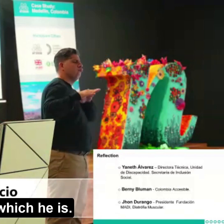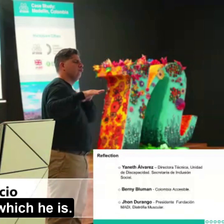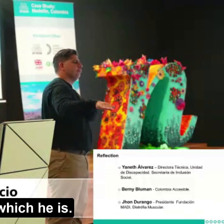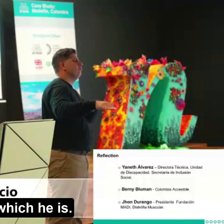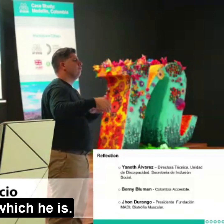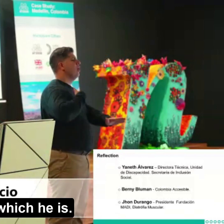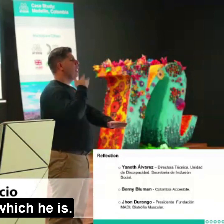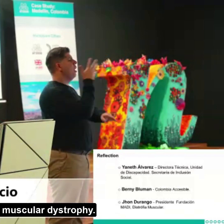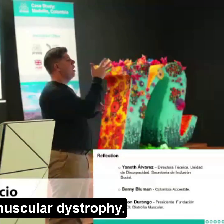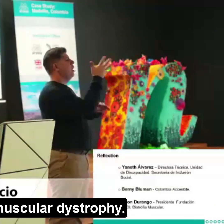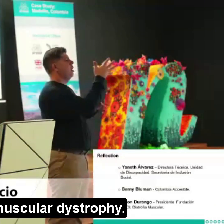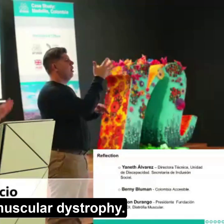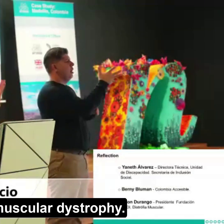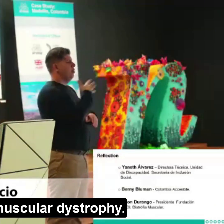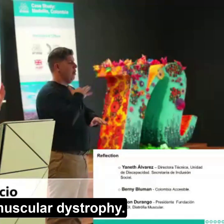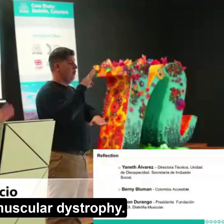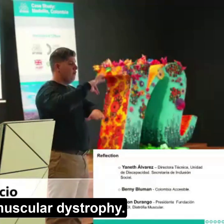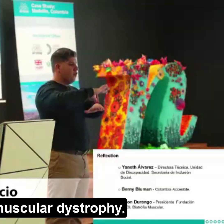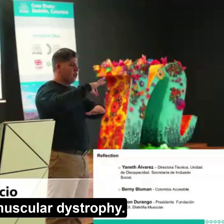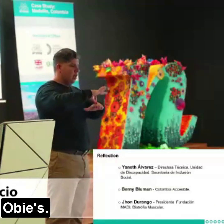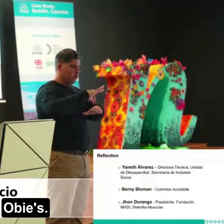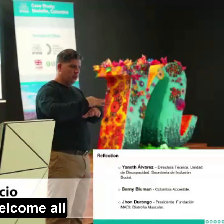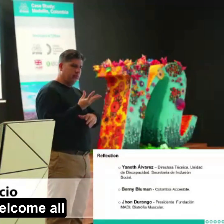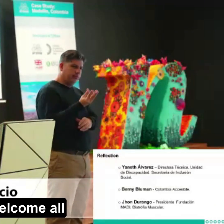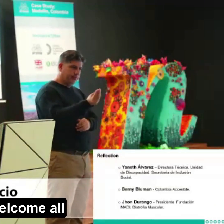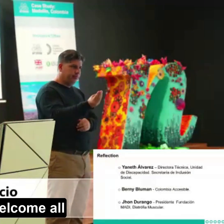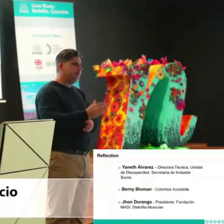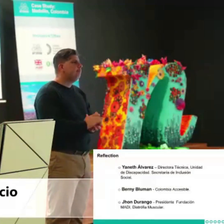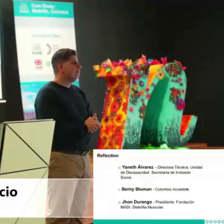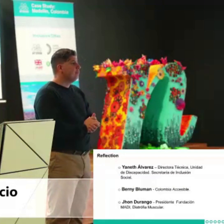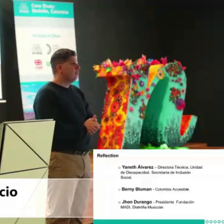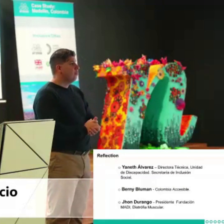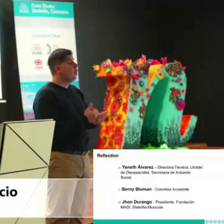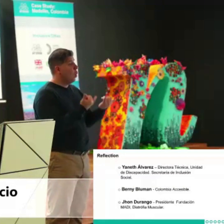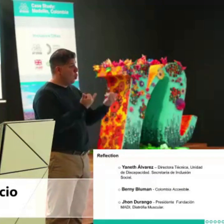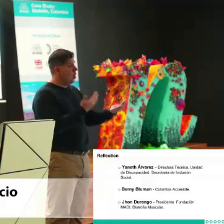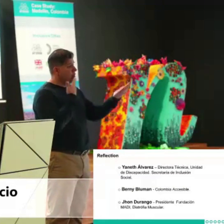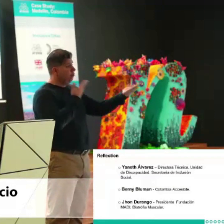the foundation, of which he is president, Muscular Dystrophy. Welcome all.